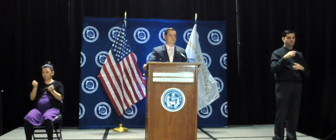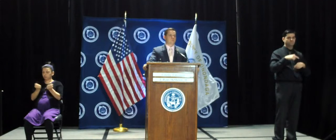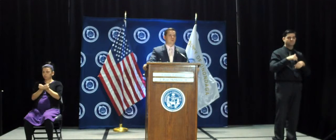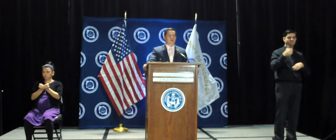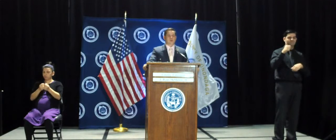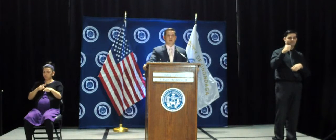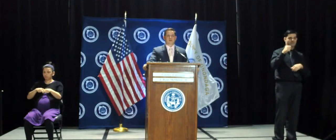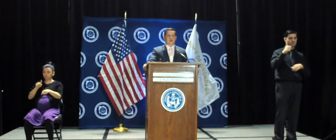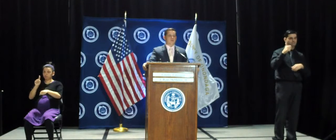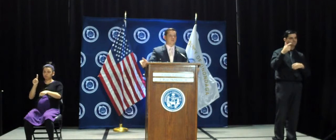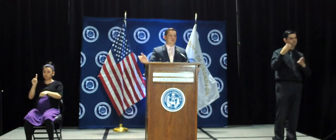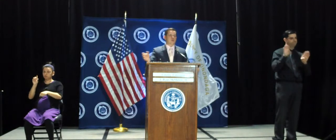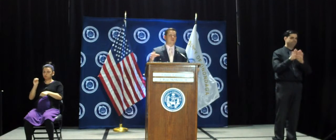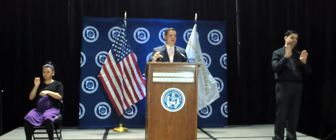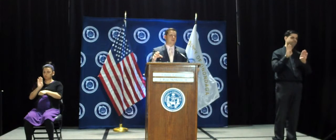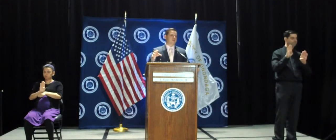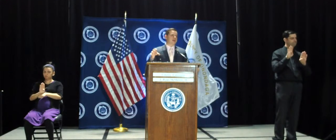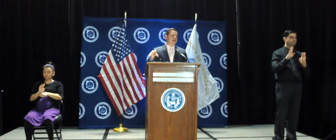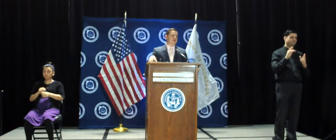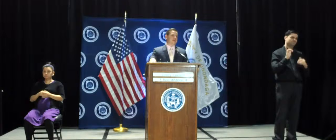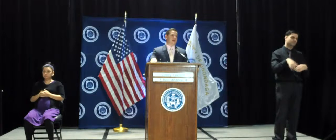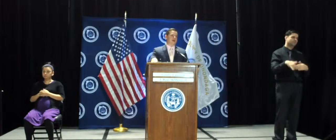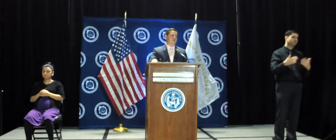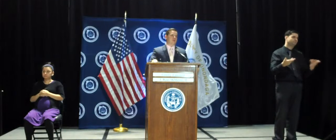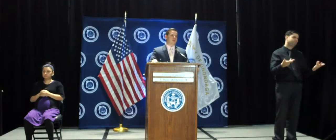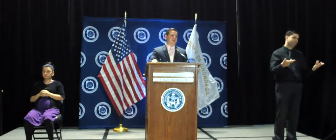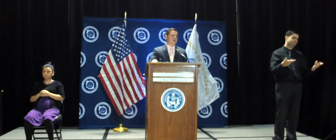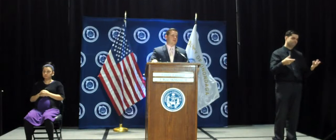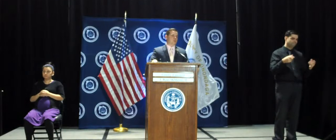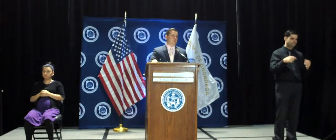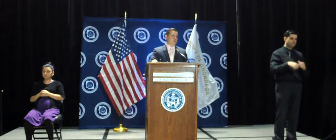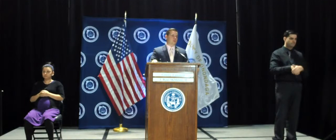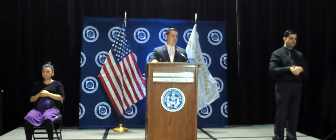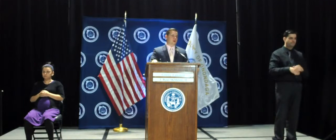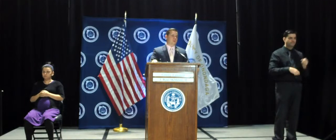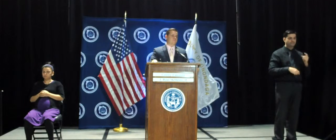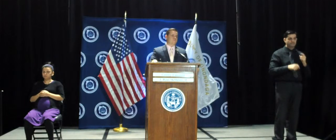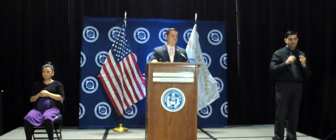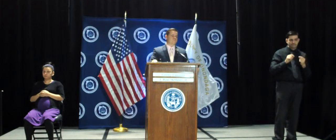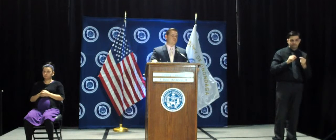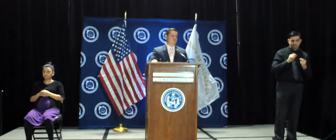particular? The units actually hit, they have a unit that hits suburban